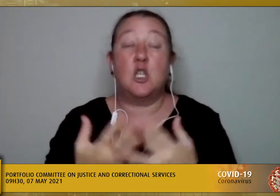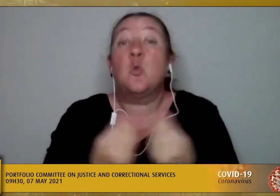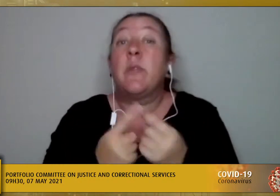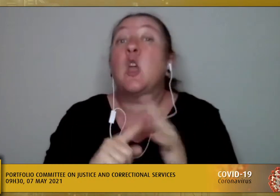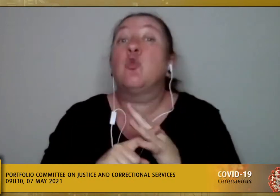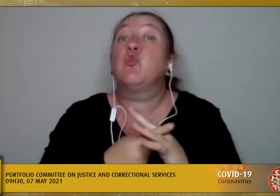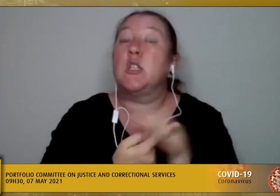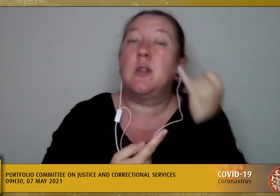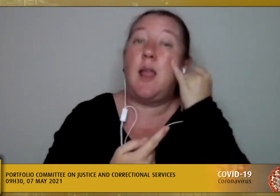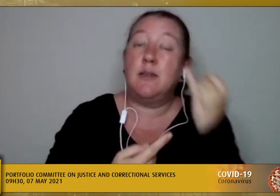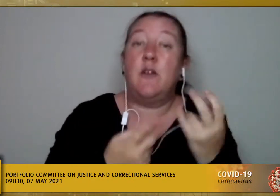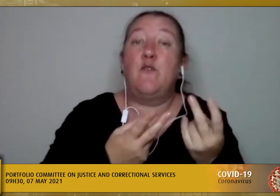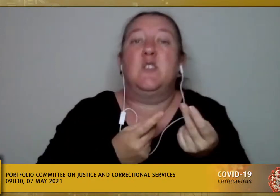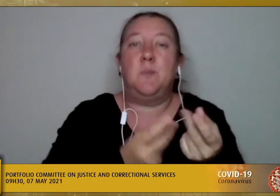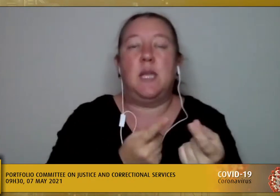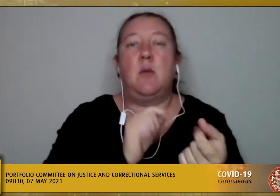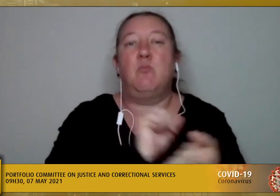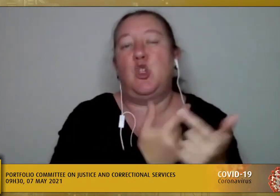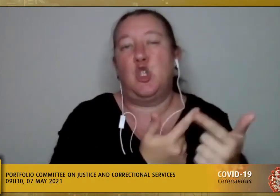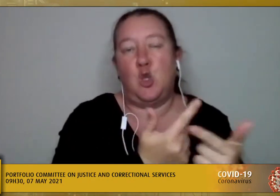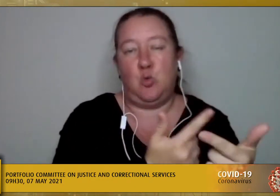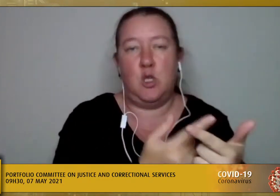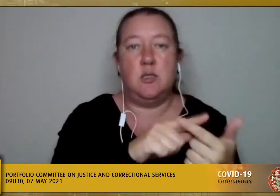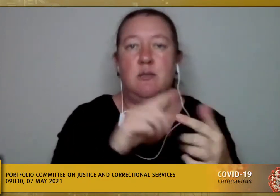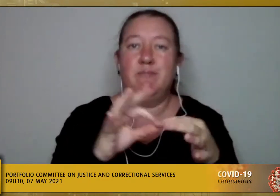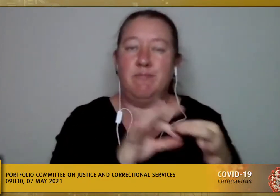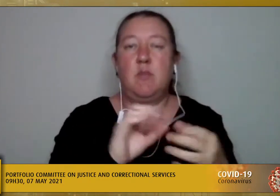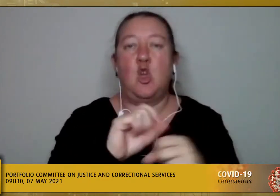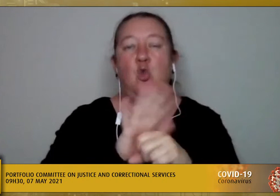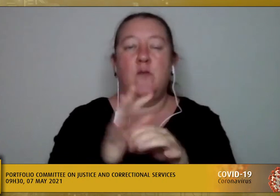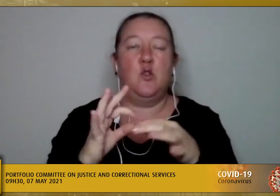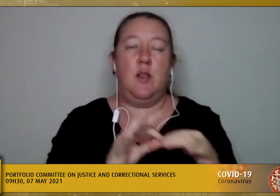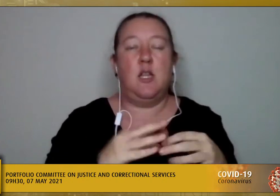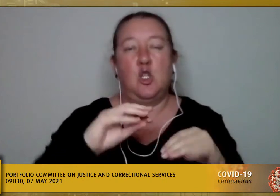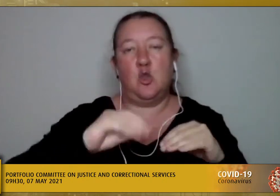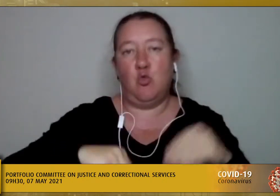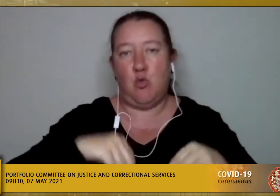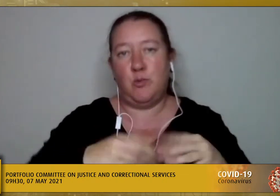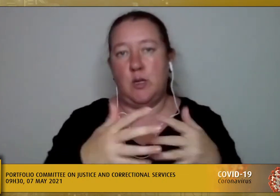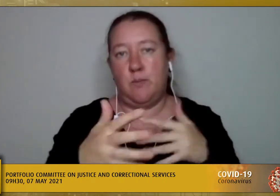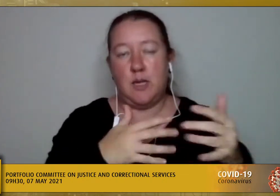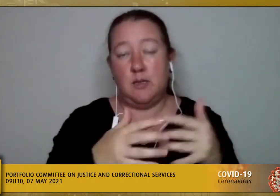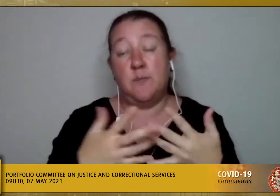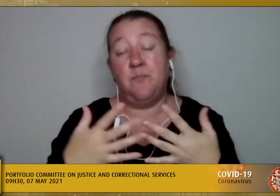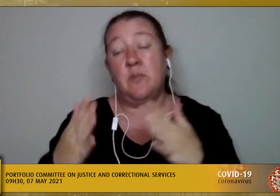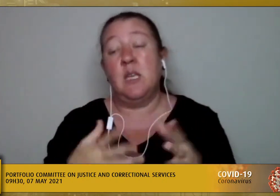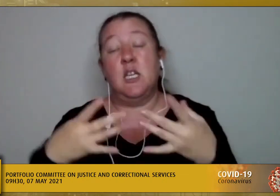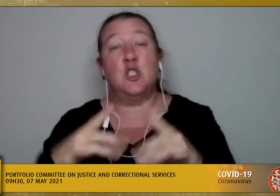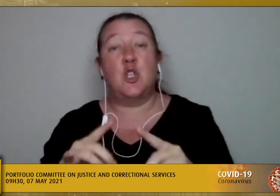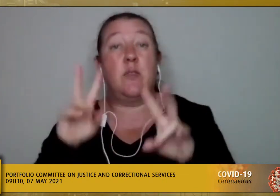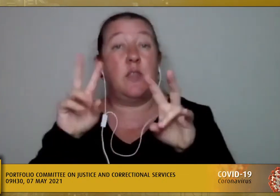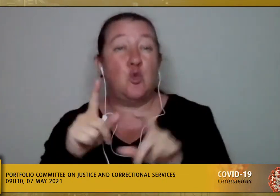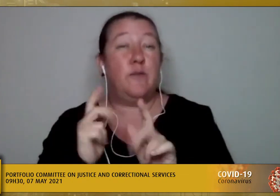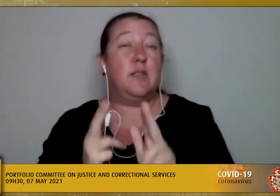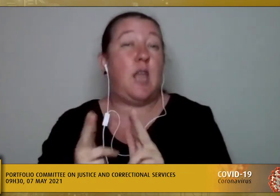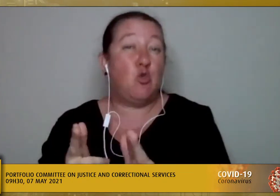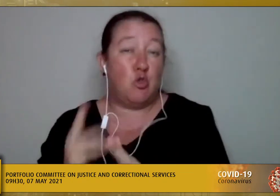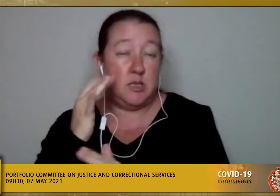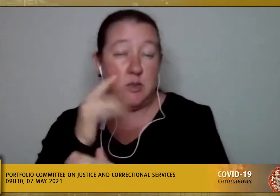intention of Speedy prosecutions when it comes to covert related corruption matters and share the issue of terrorism that you raised